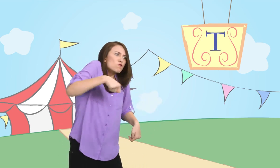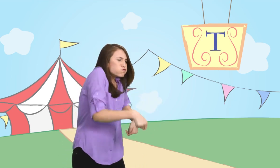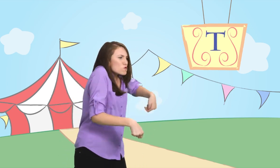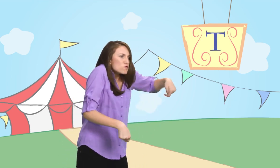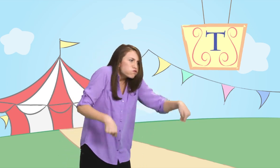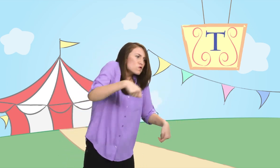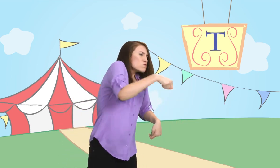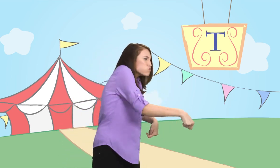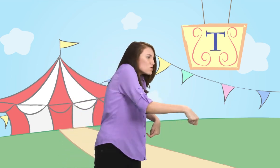There he goes.